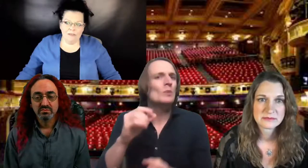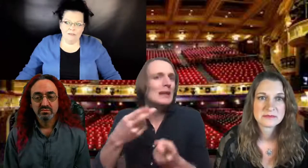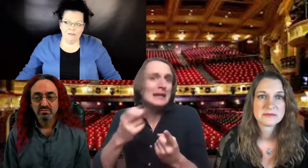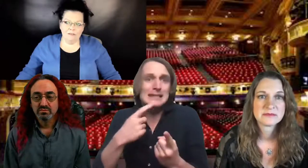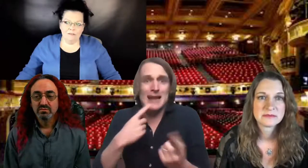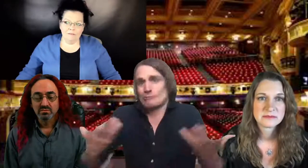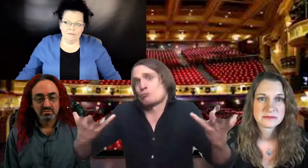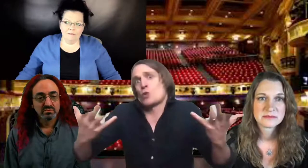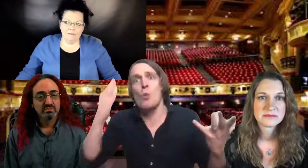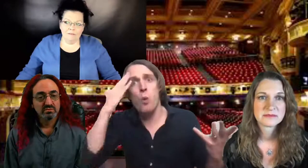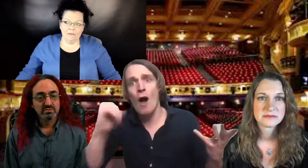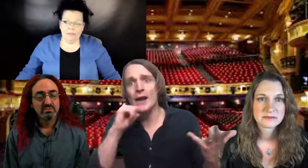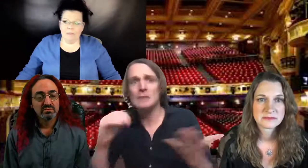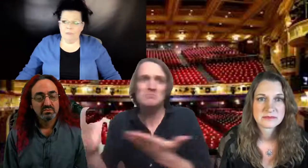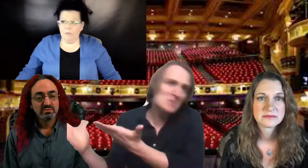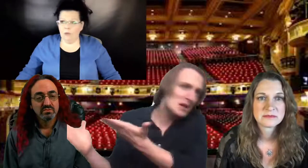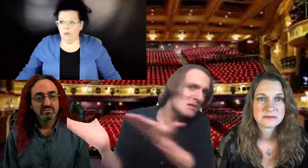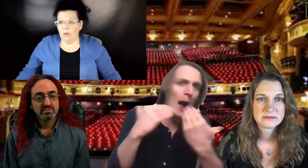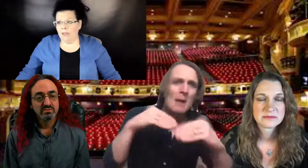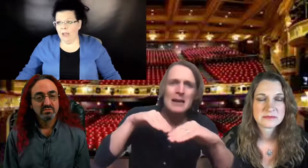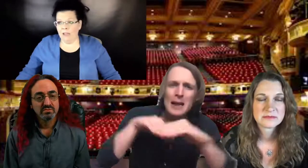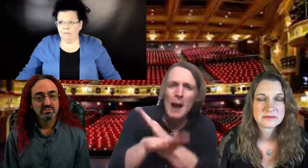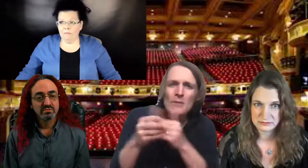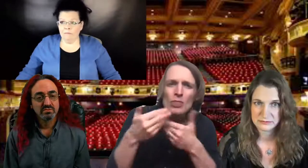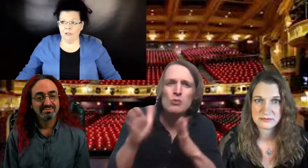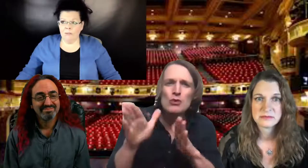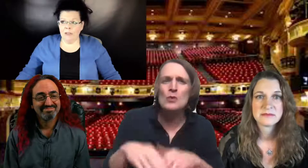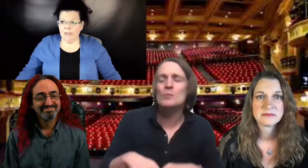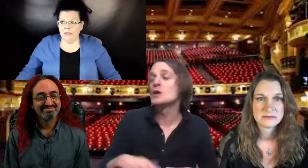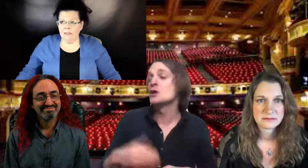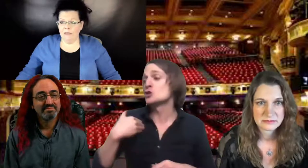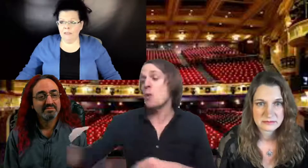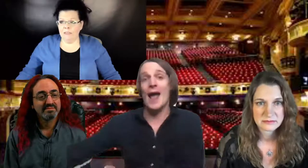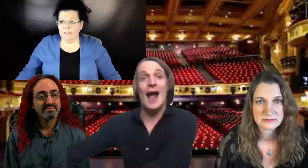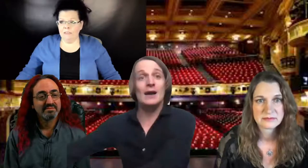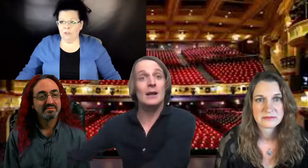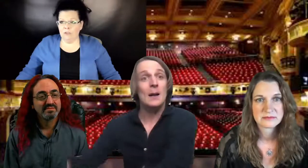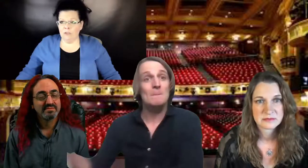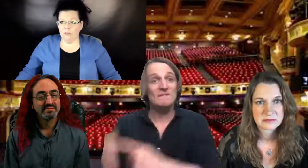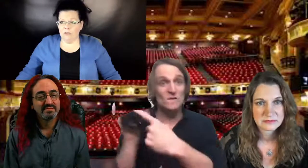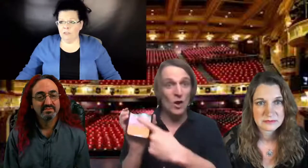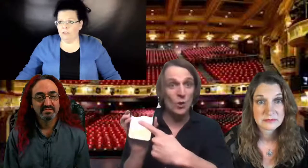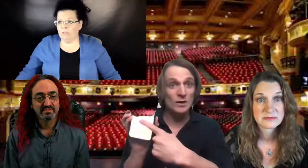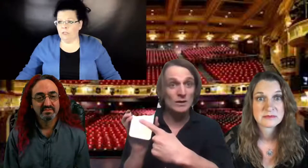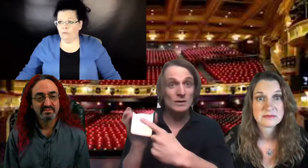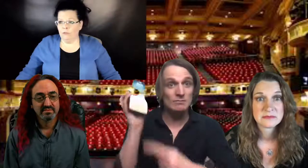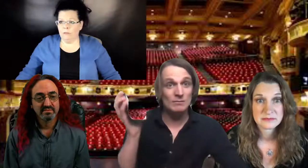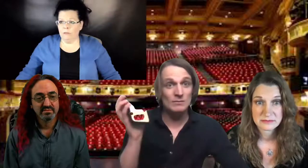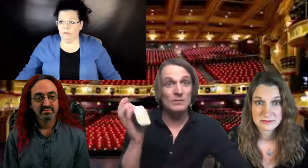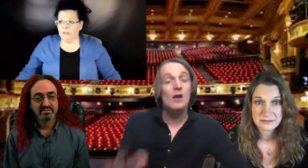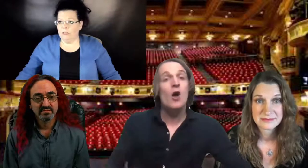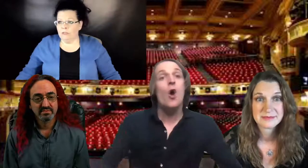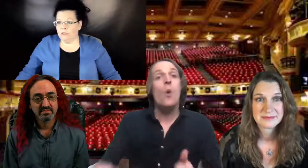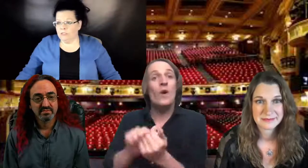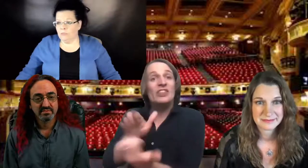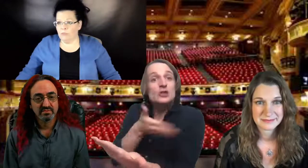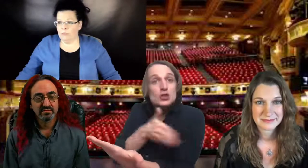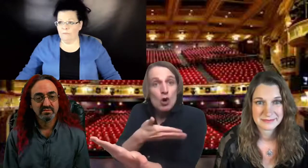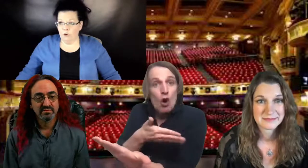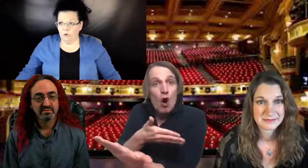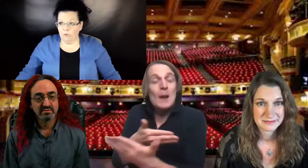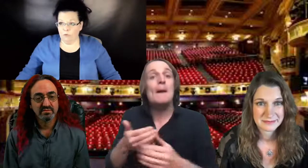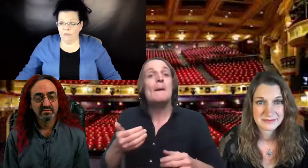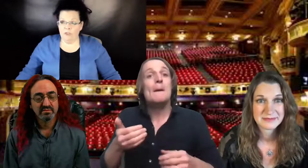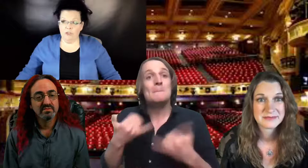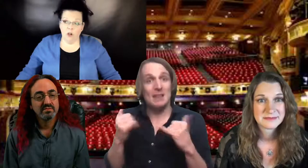collaborate. And he was like, well, why not? Come on in and let's, you know, come into the screening room. And as you can see with